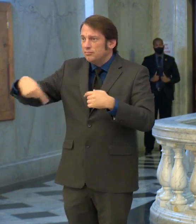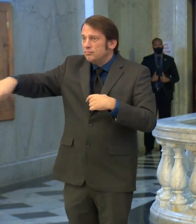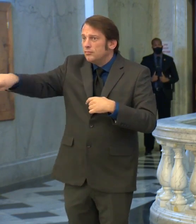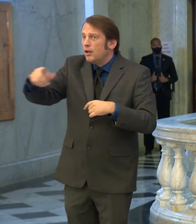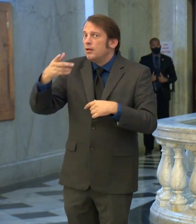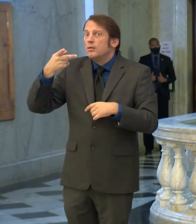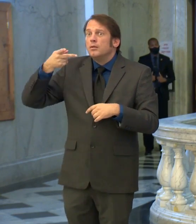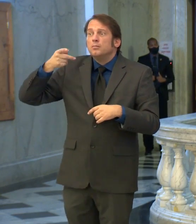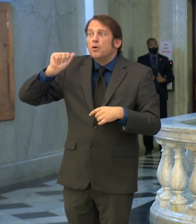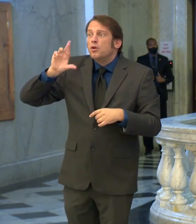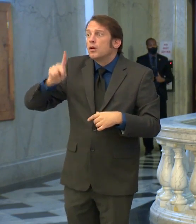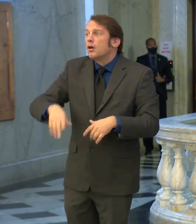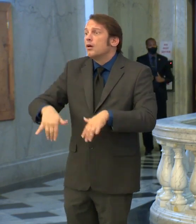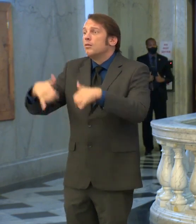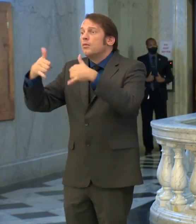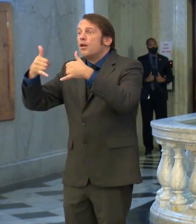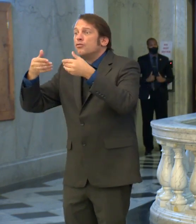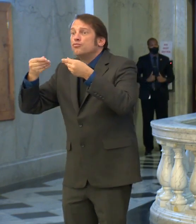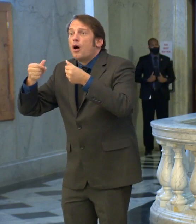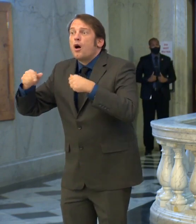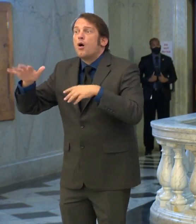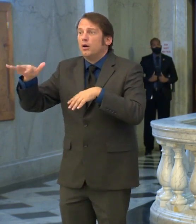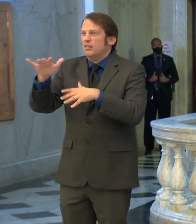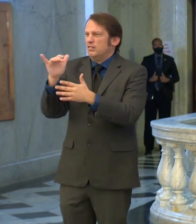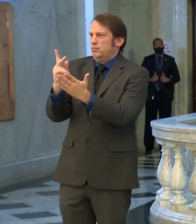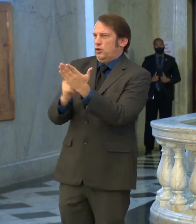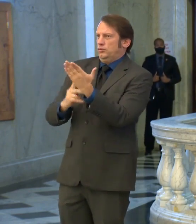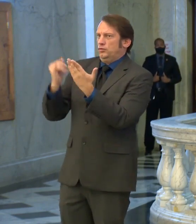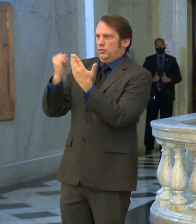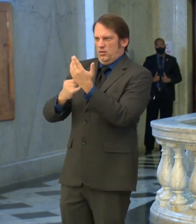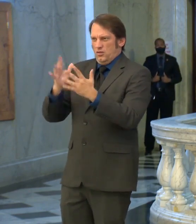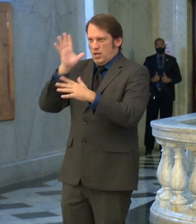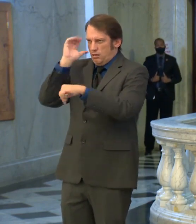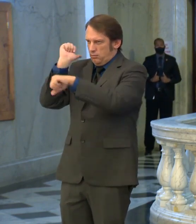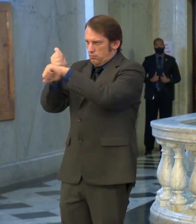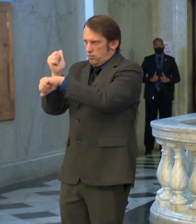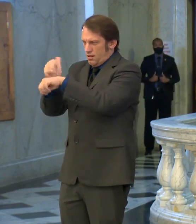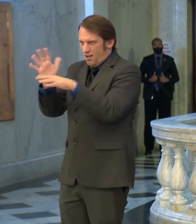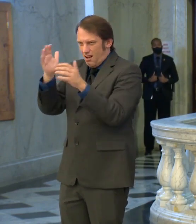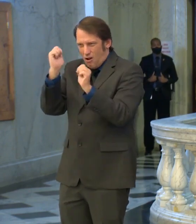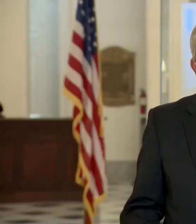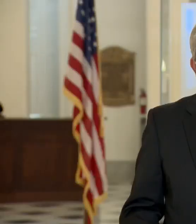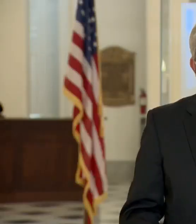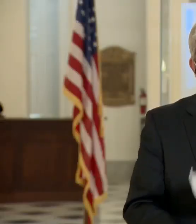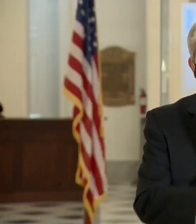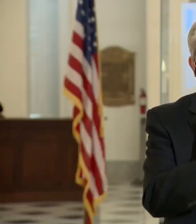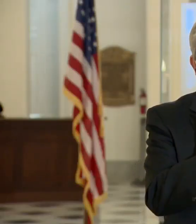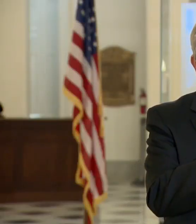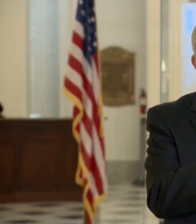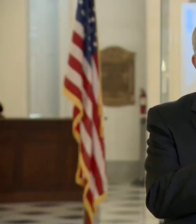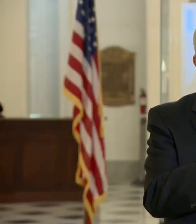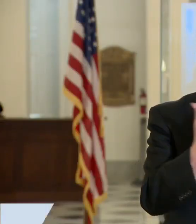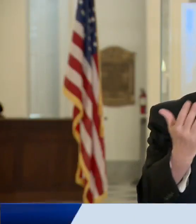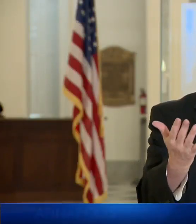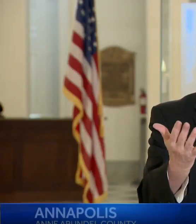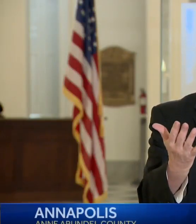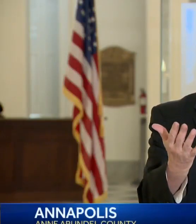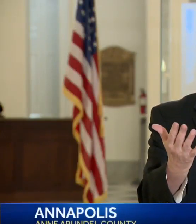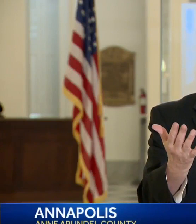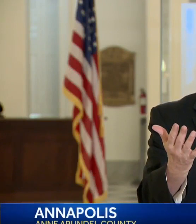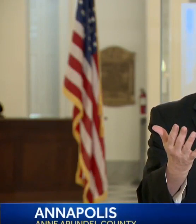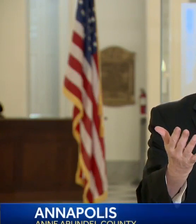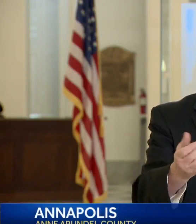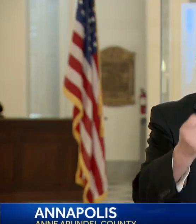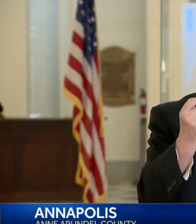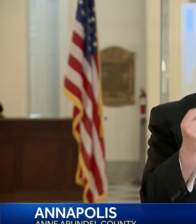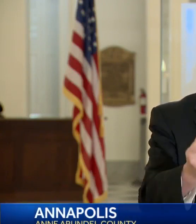single county in this state. Lawmakers are already working on the plan, so when the money